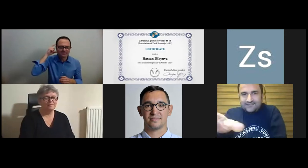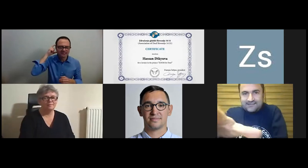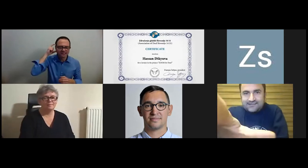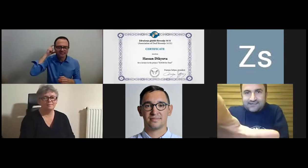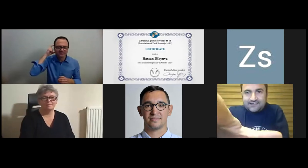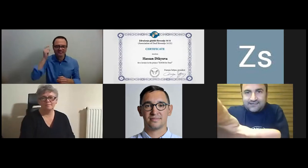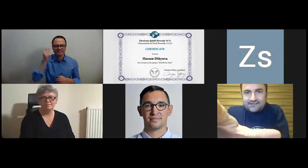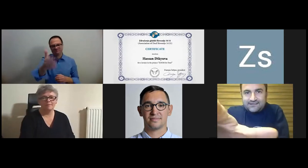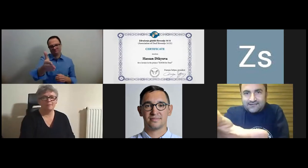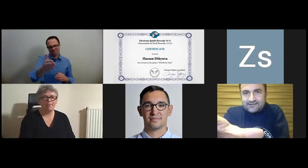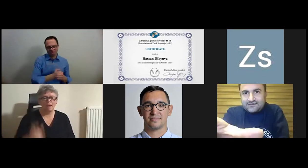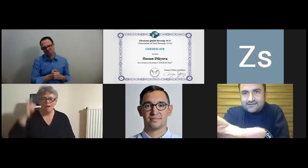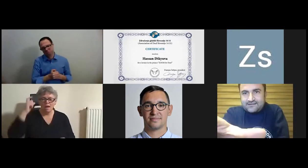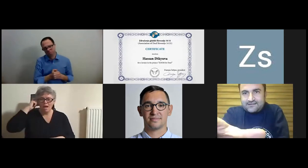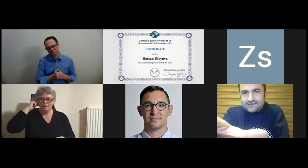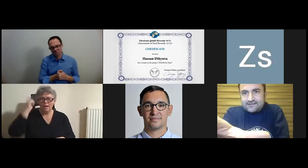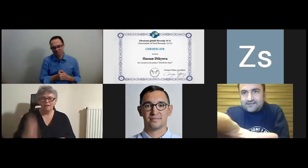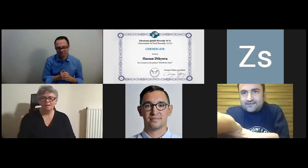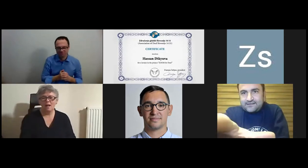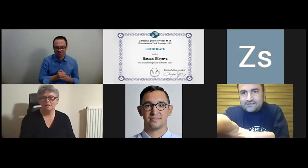next. Where are you?